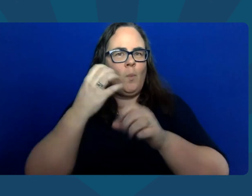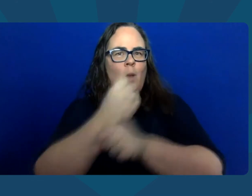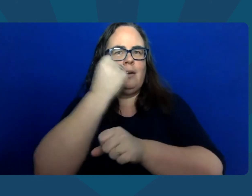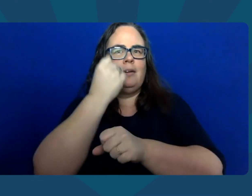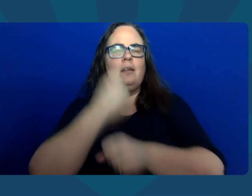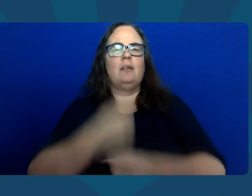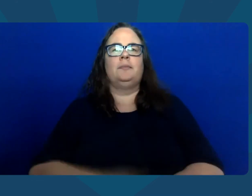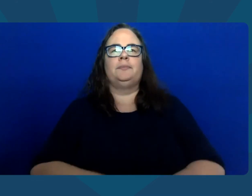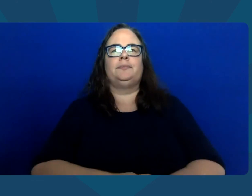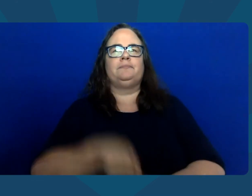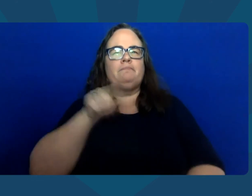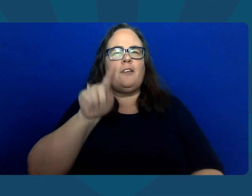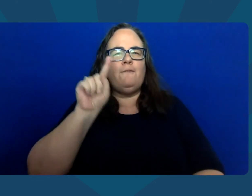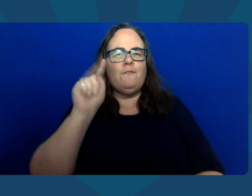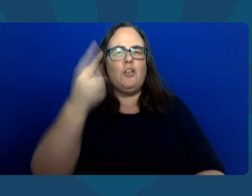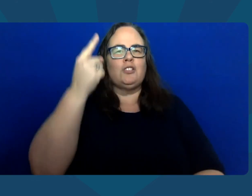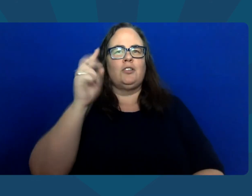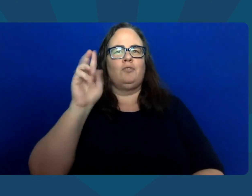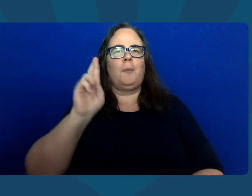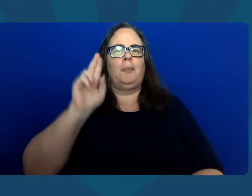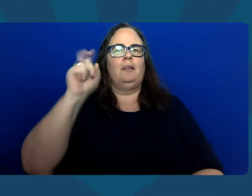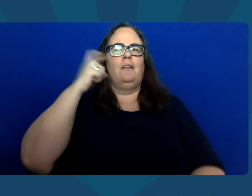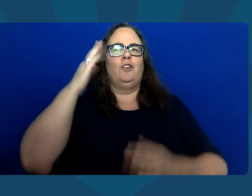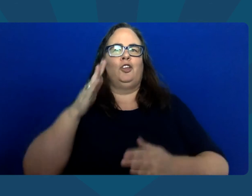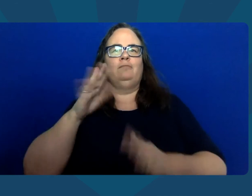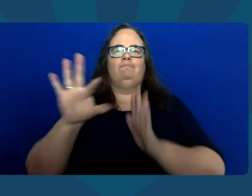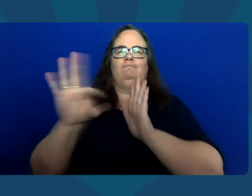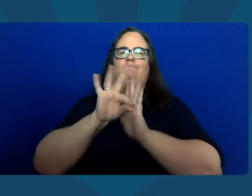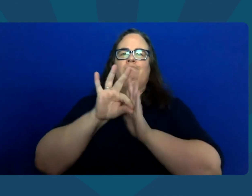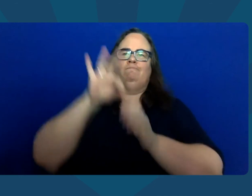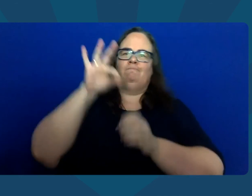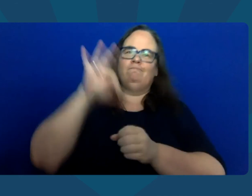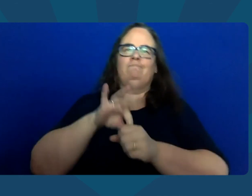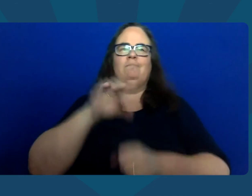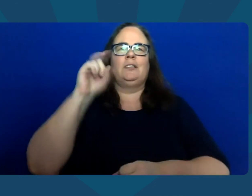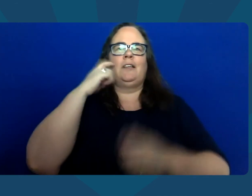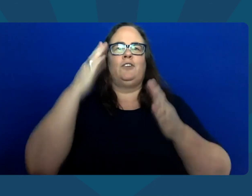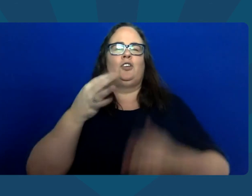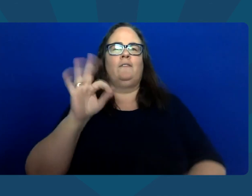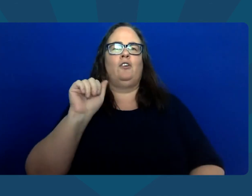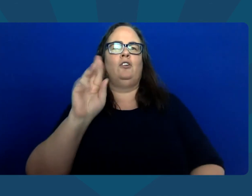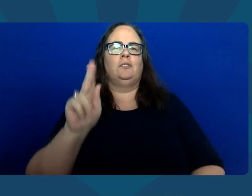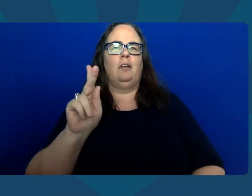The first Republican governor to elected as governor of Arkansas.